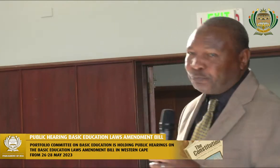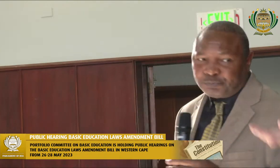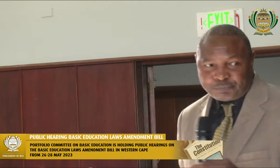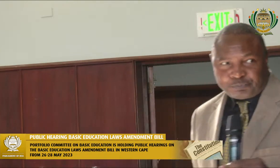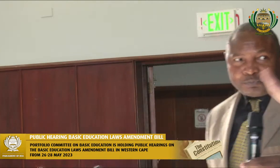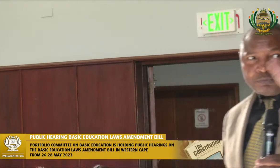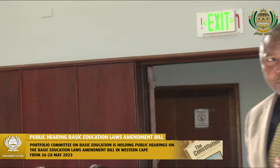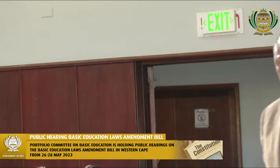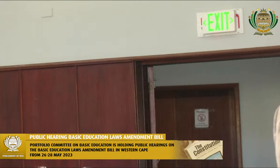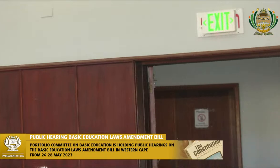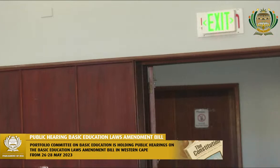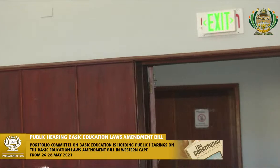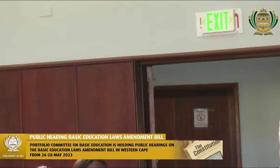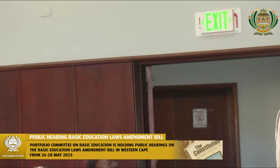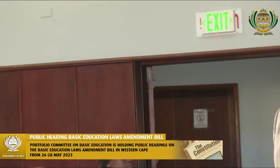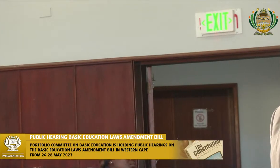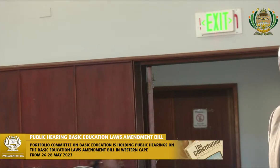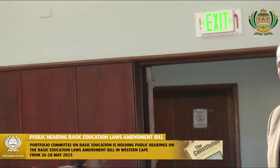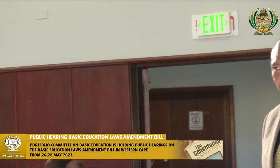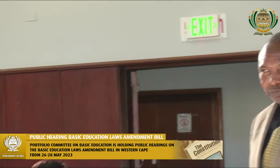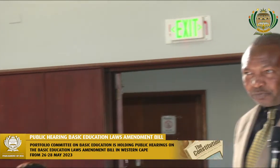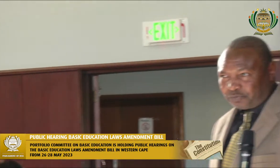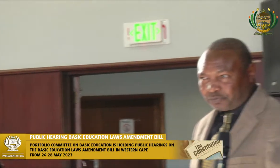you very much.